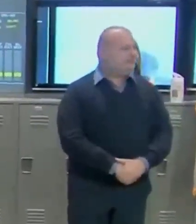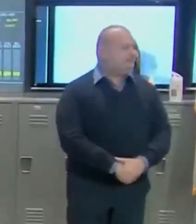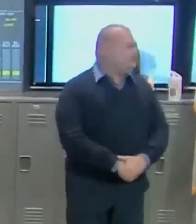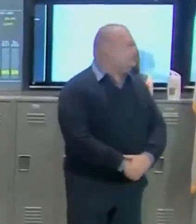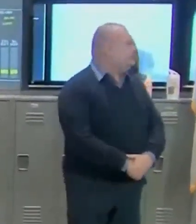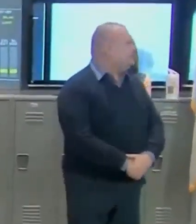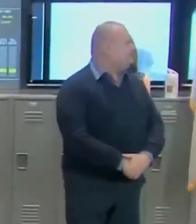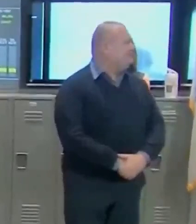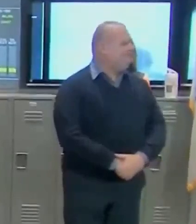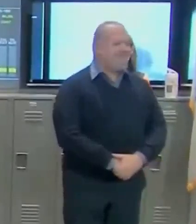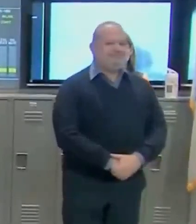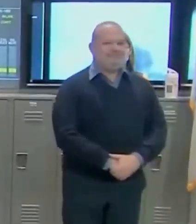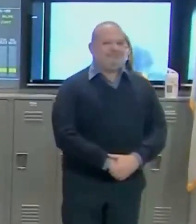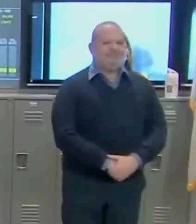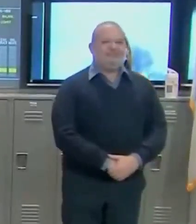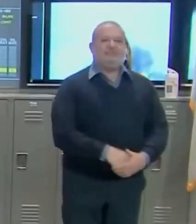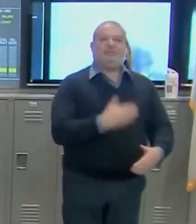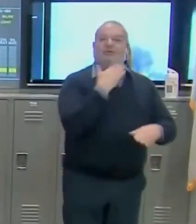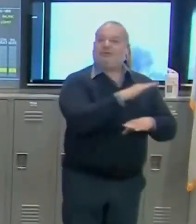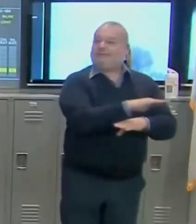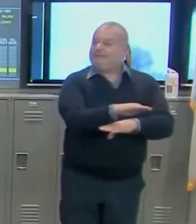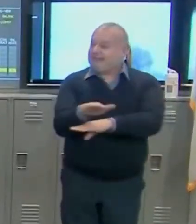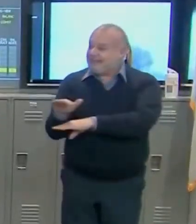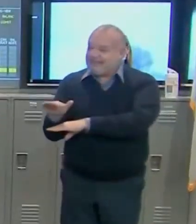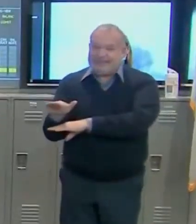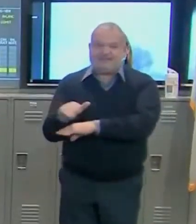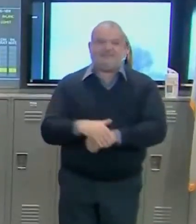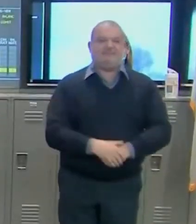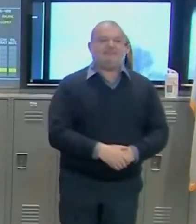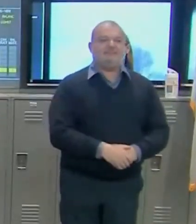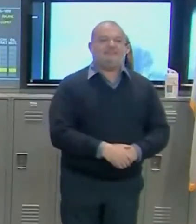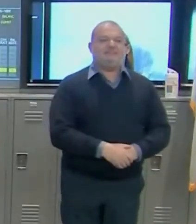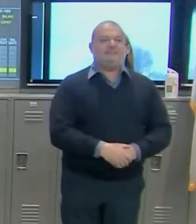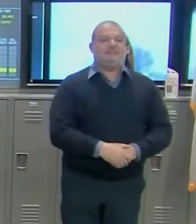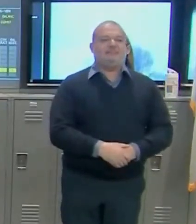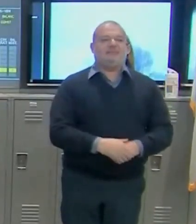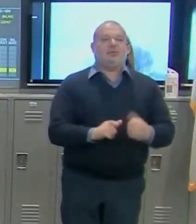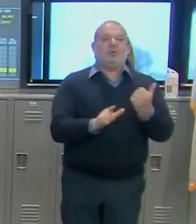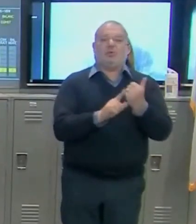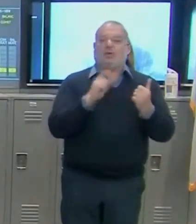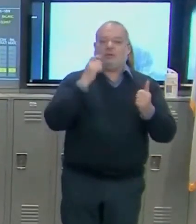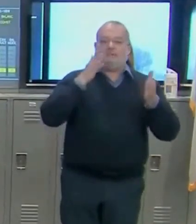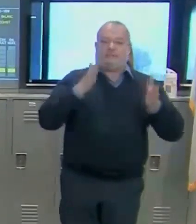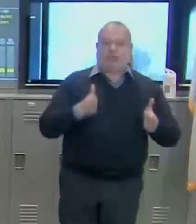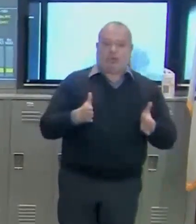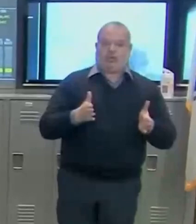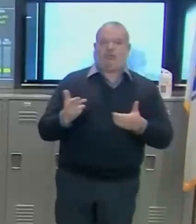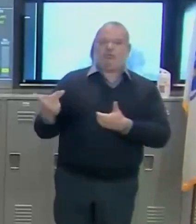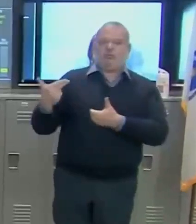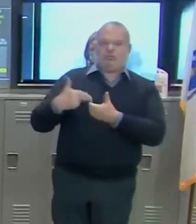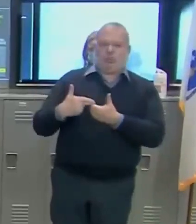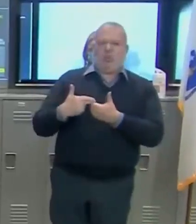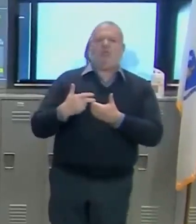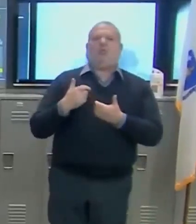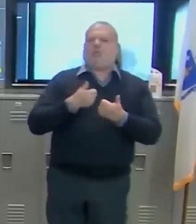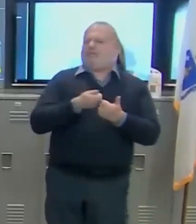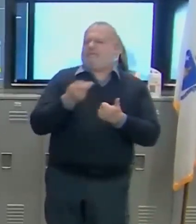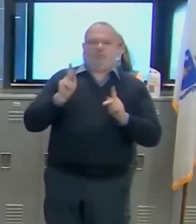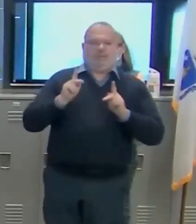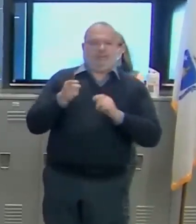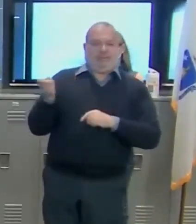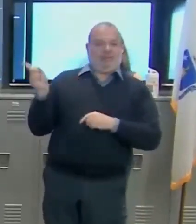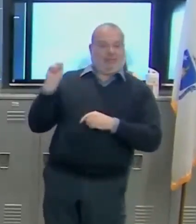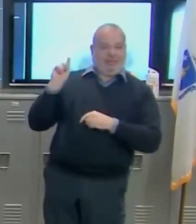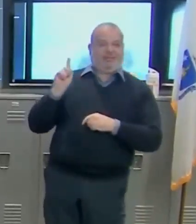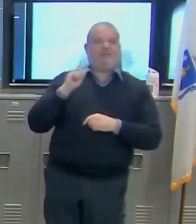So good evening. Lieutenant Governor Polito and I are joined tonight by Transportation Secretary Jamie Tesler,